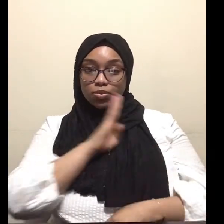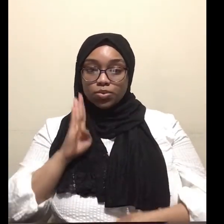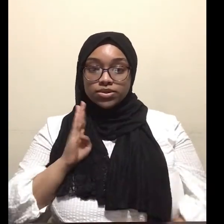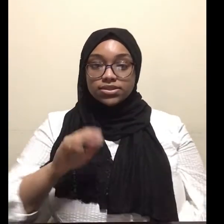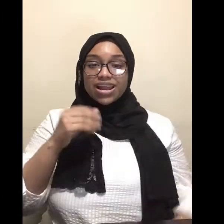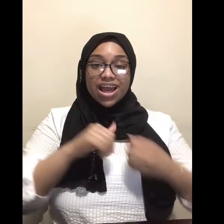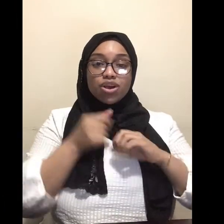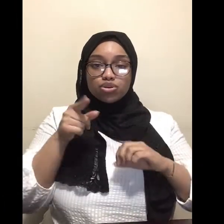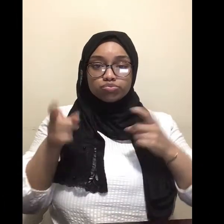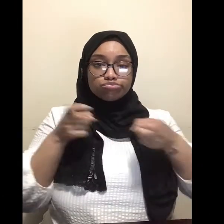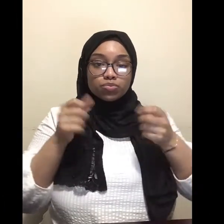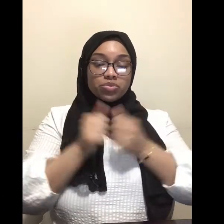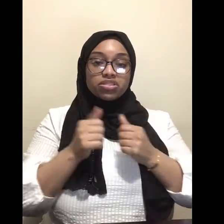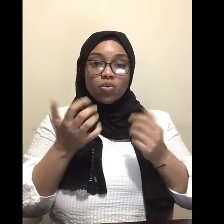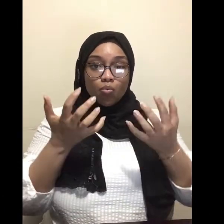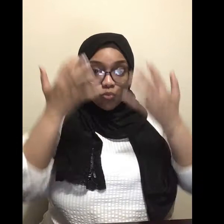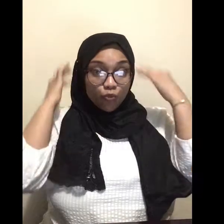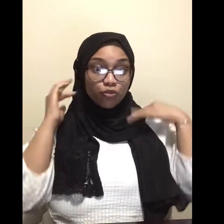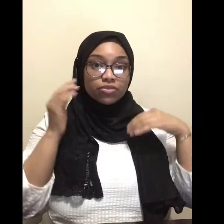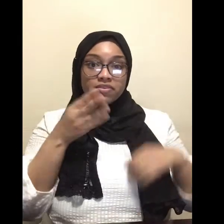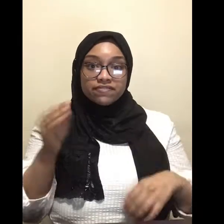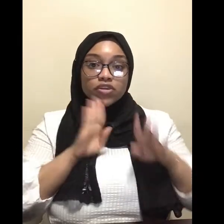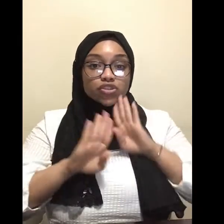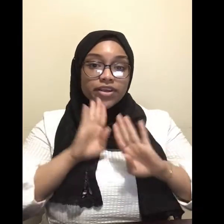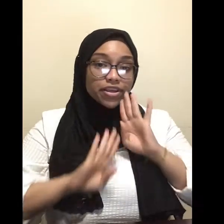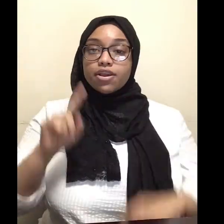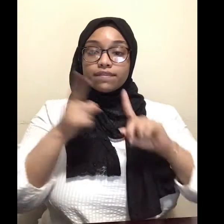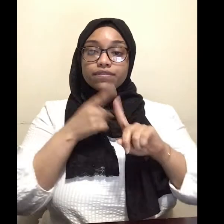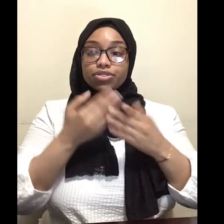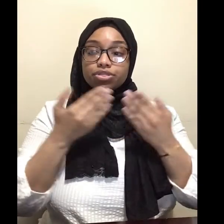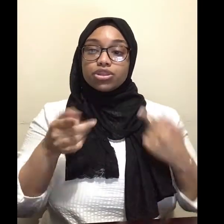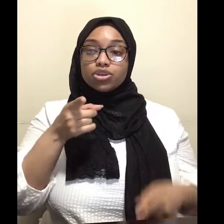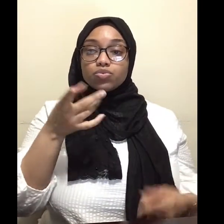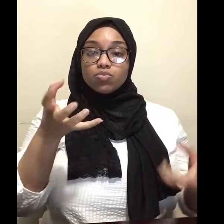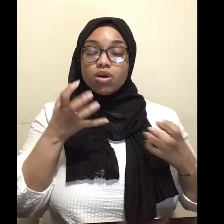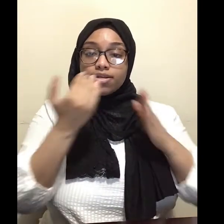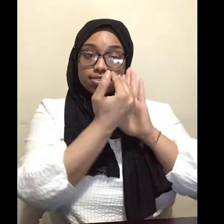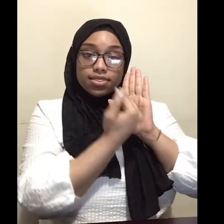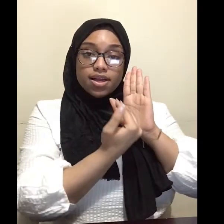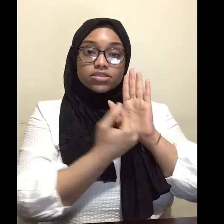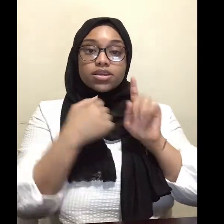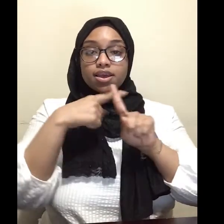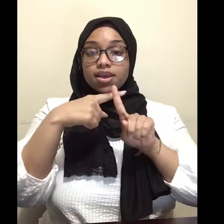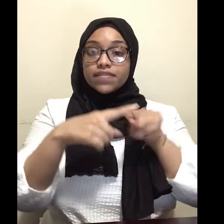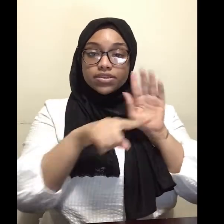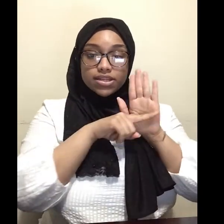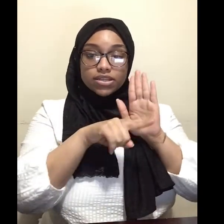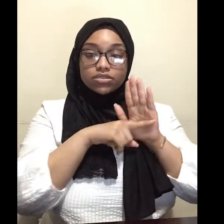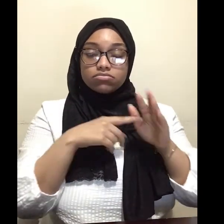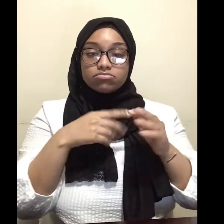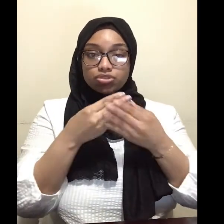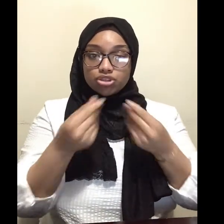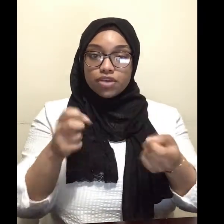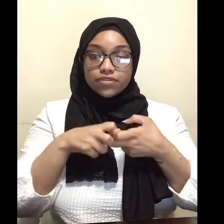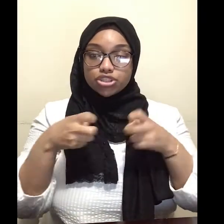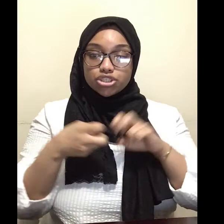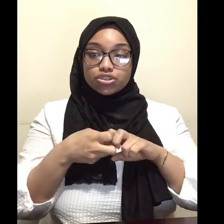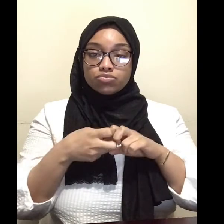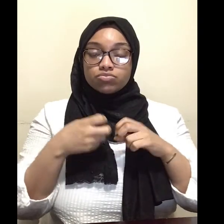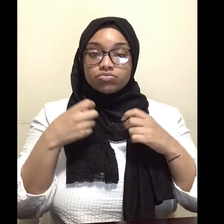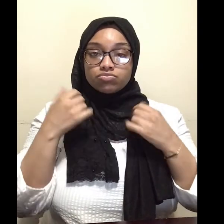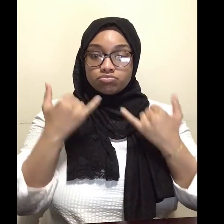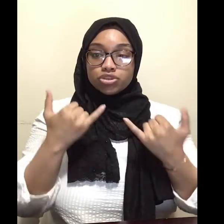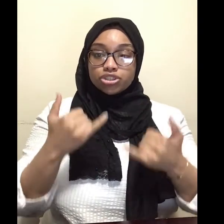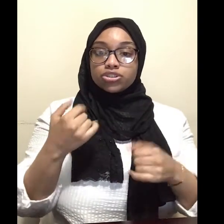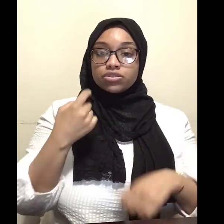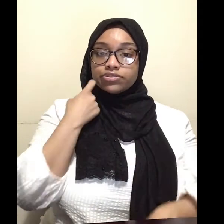potentially ruining relationships or ruining opportunities in the future to work with the organization,